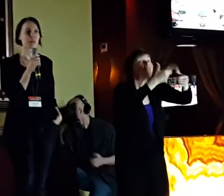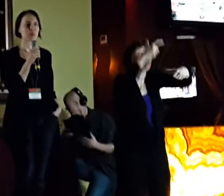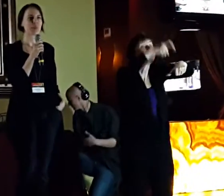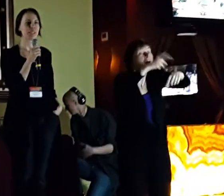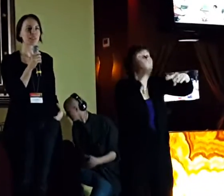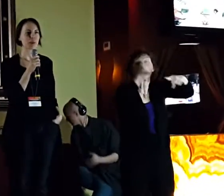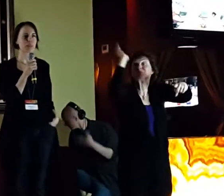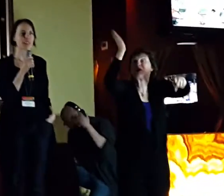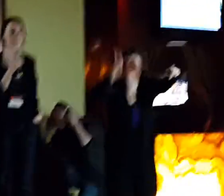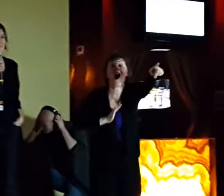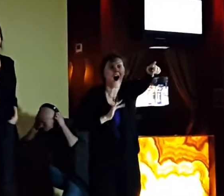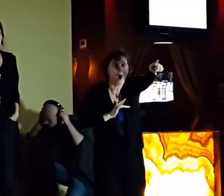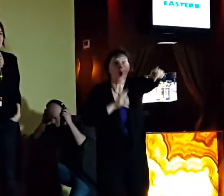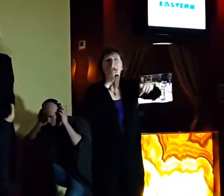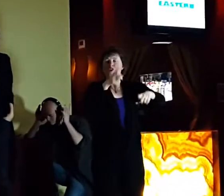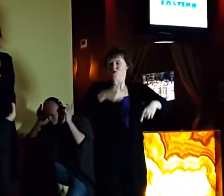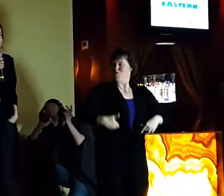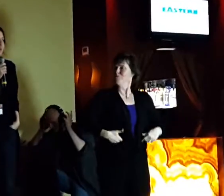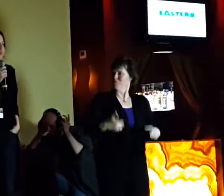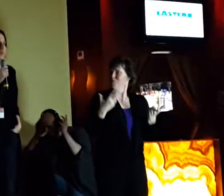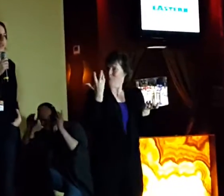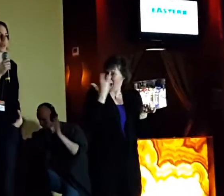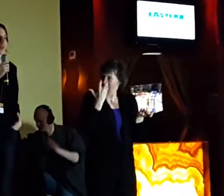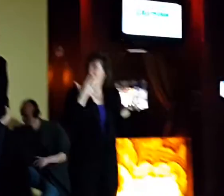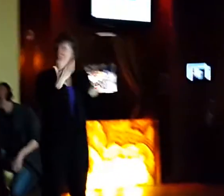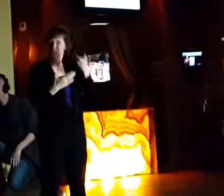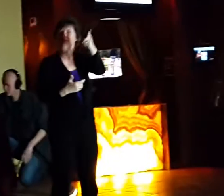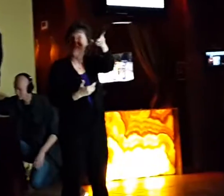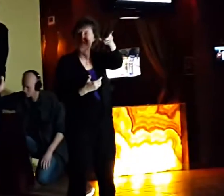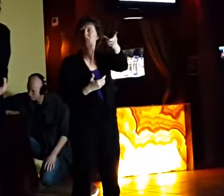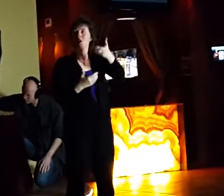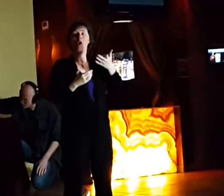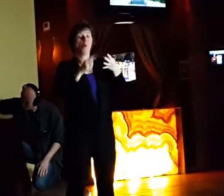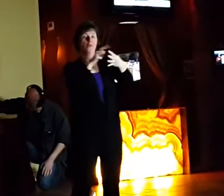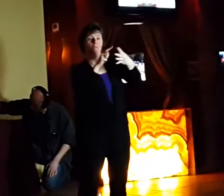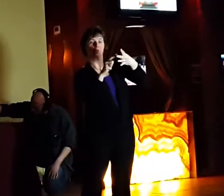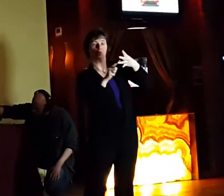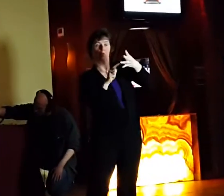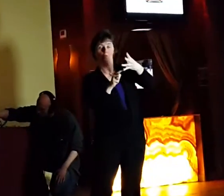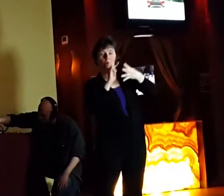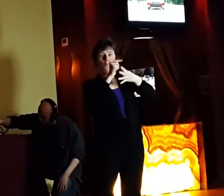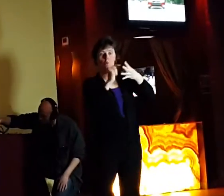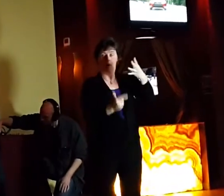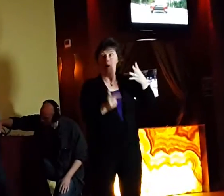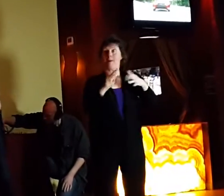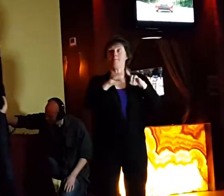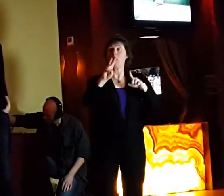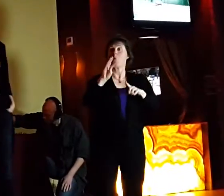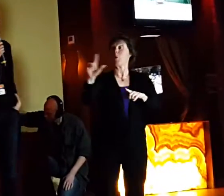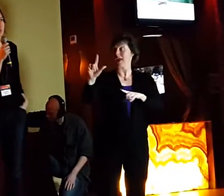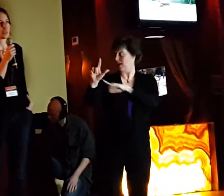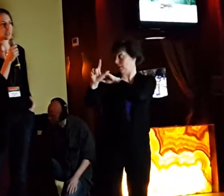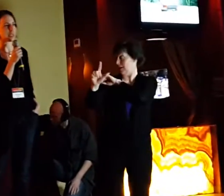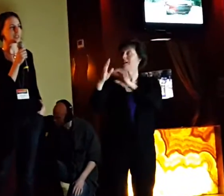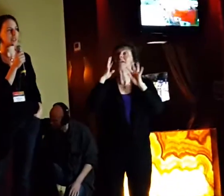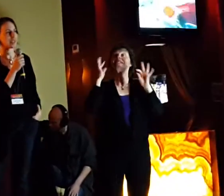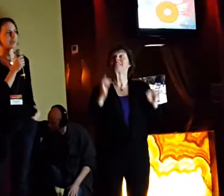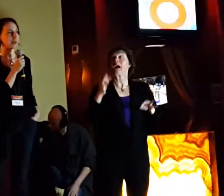guts. Will, you have guts. So we had an order that we were going to put things in, but Will D'Arcangelo decided to